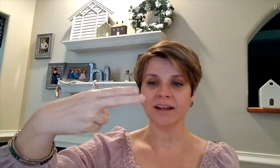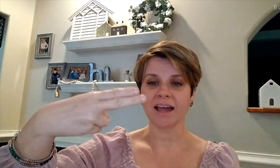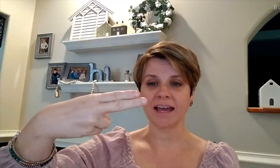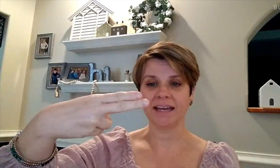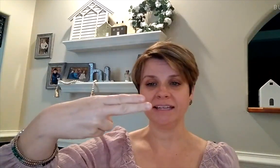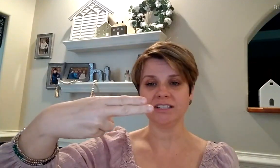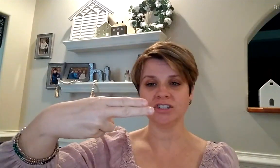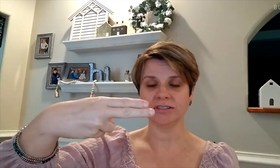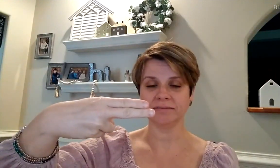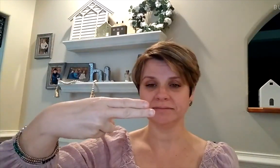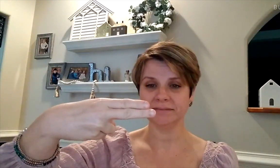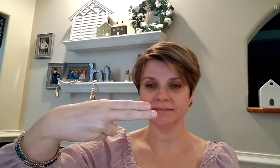H,